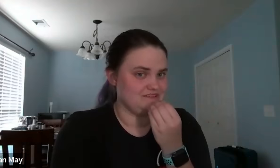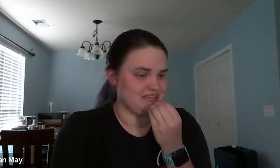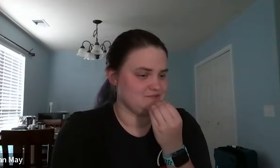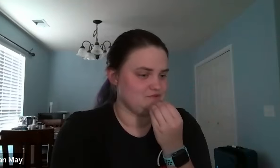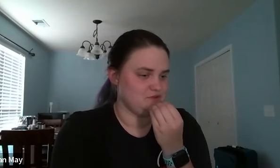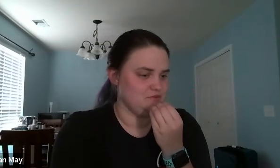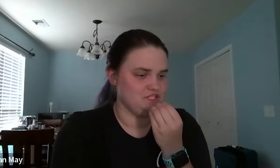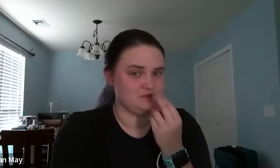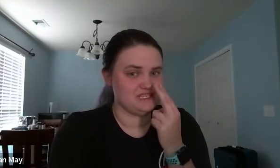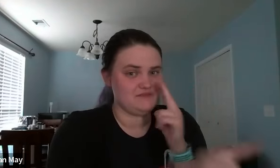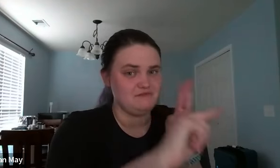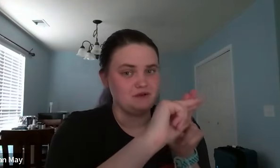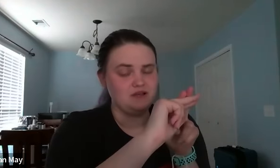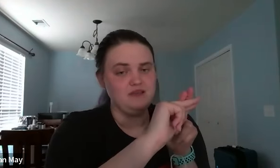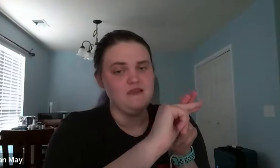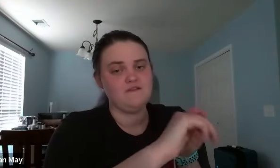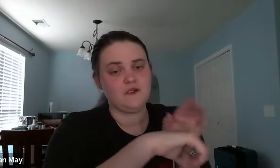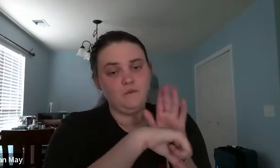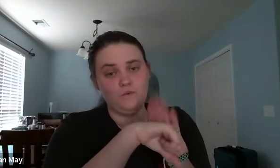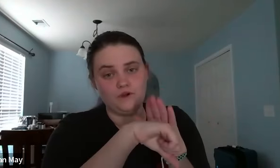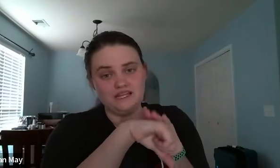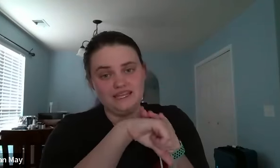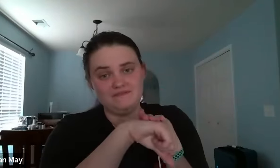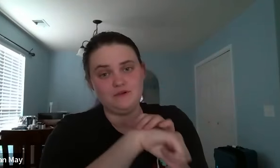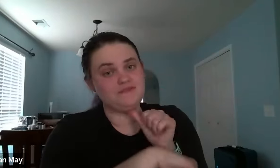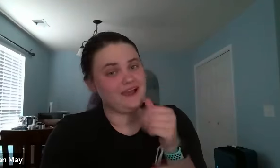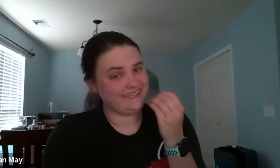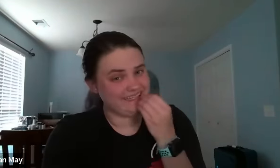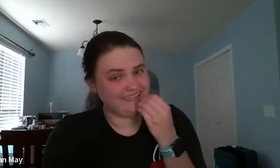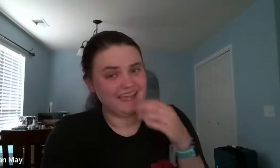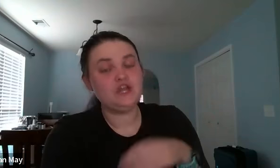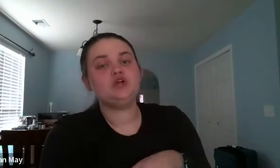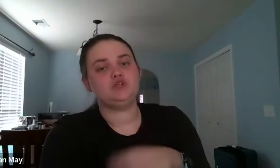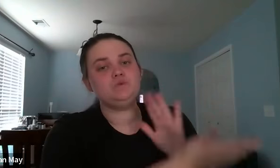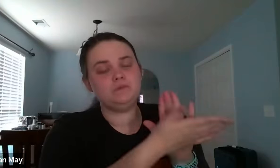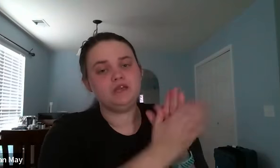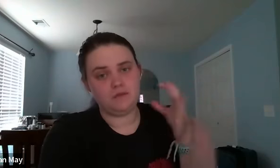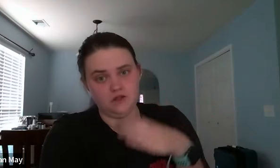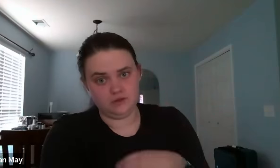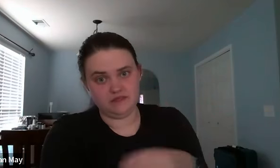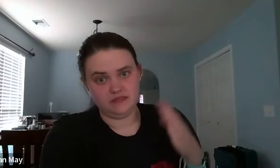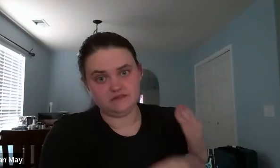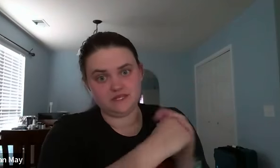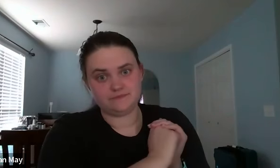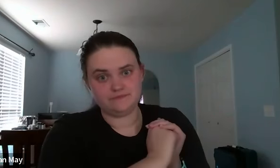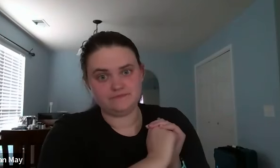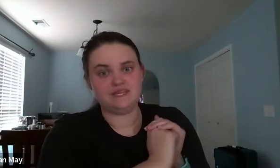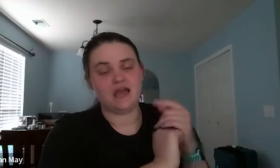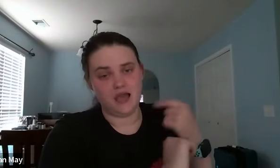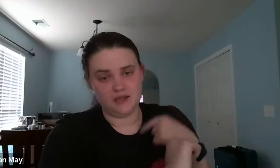signs for food, which is always kind of a fun one. Fair warning, if you have not eaten yet, you will become hungry by the end of it. Because I always